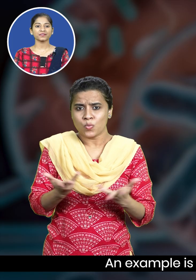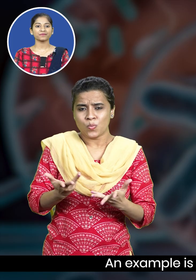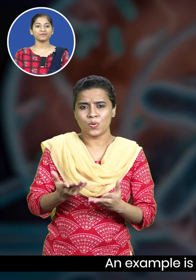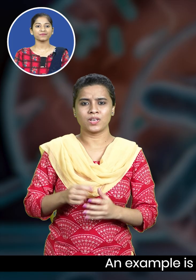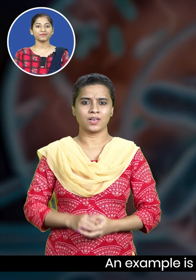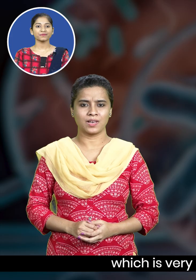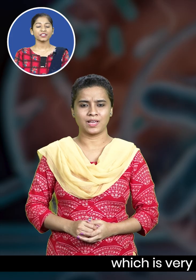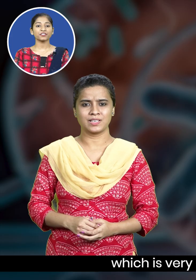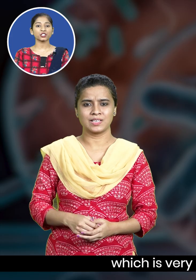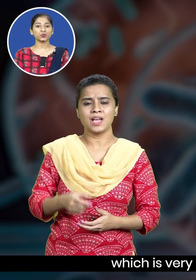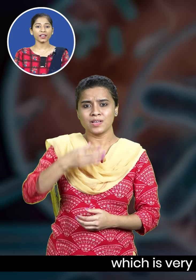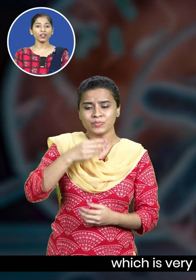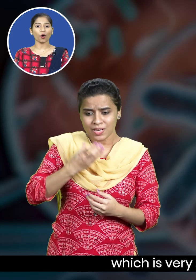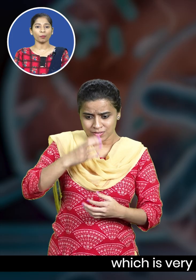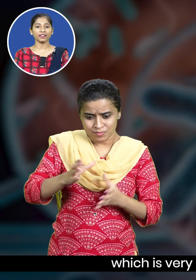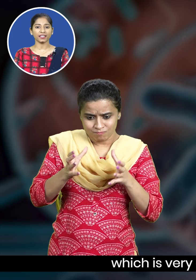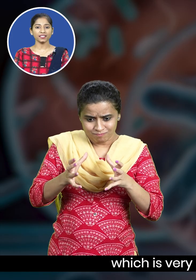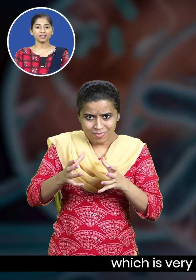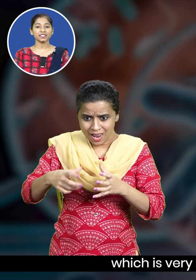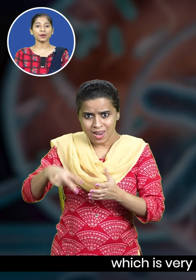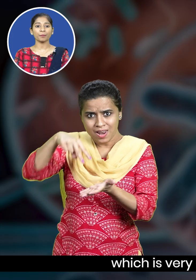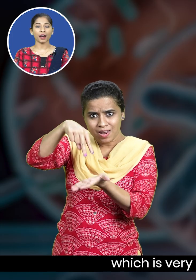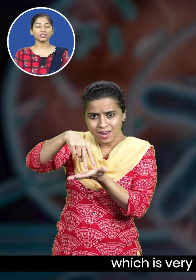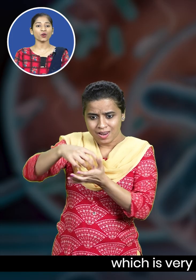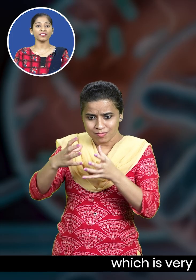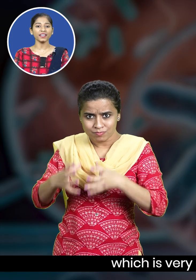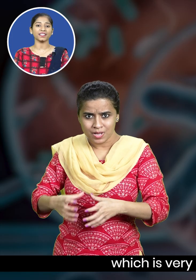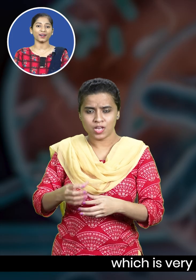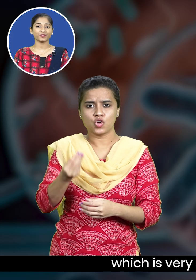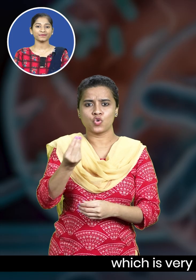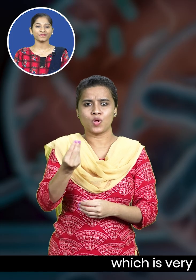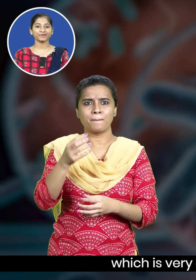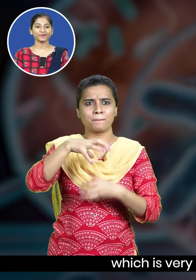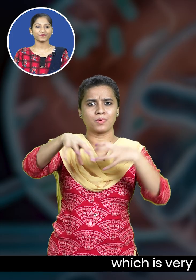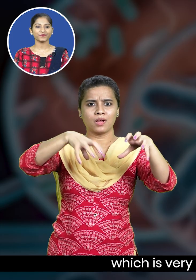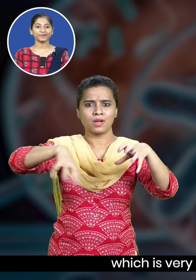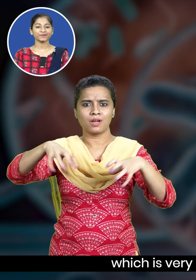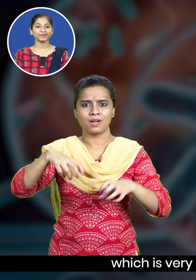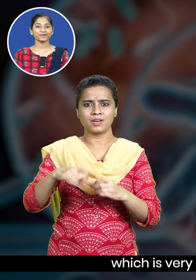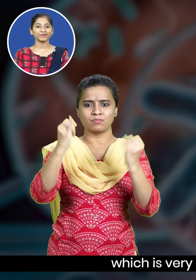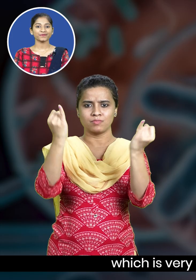elephantiasis, which is very common in some parts of India.